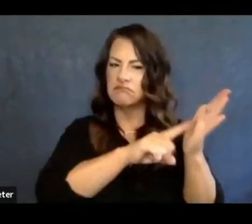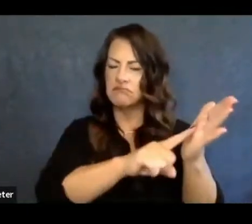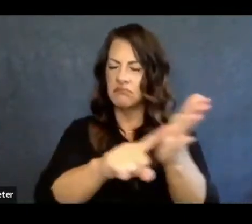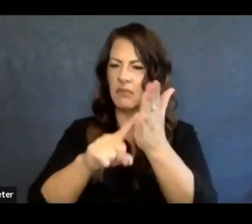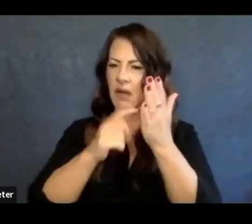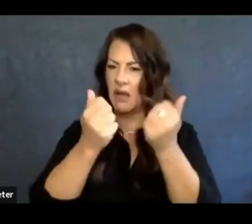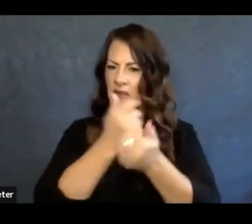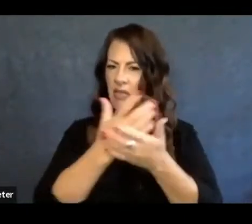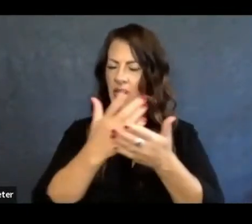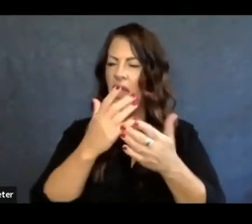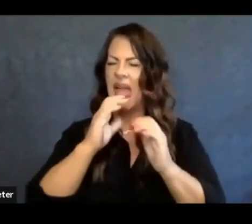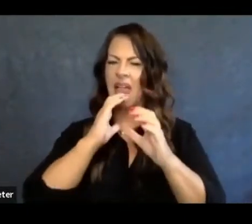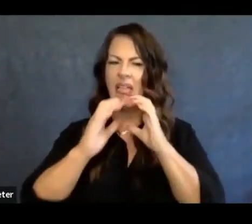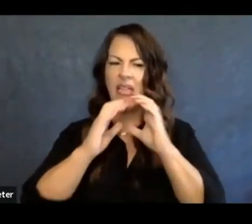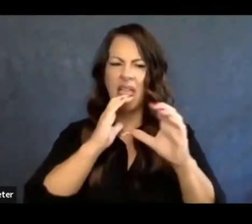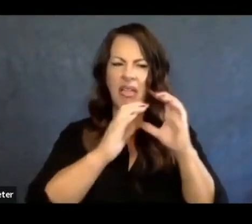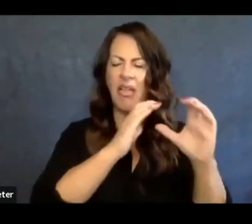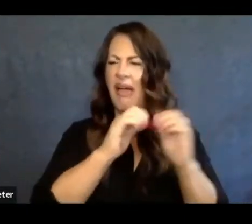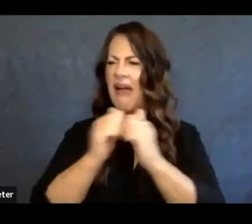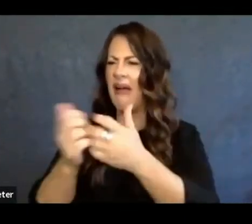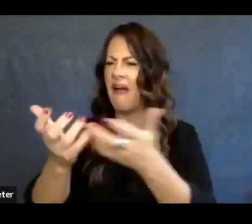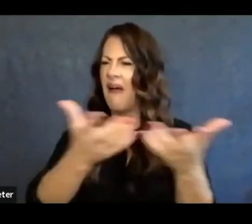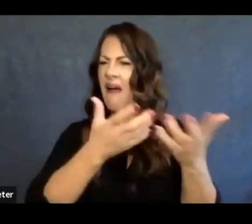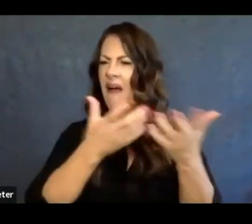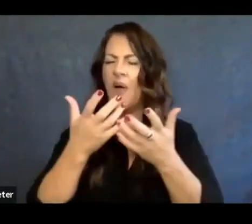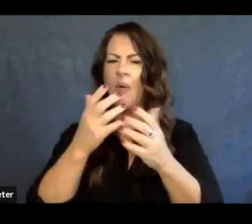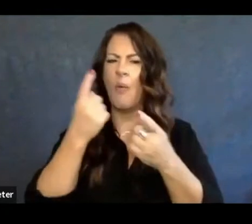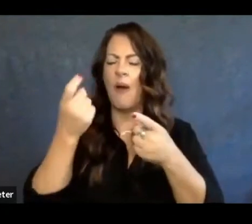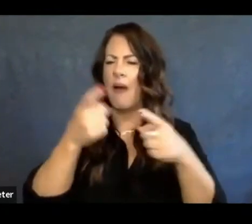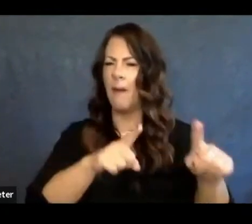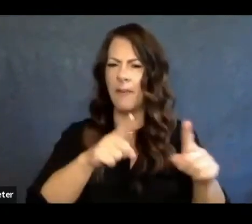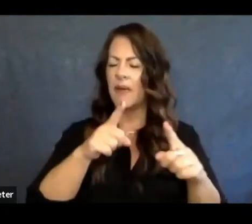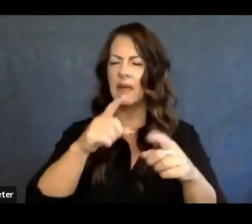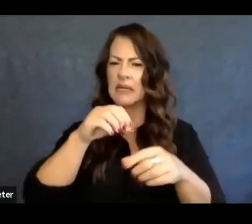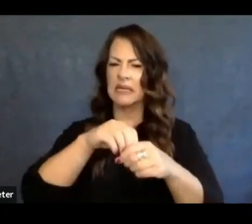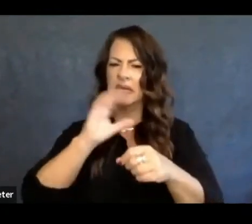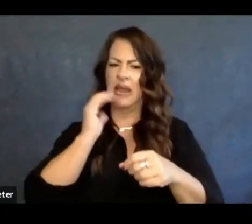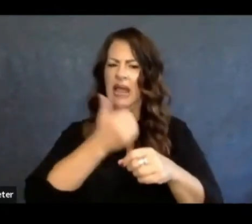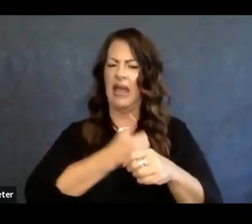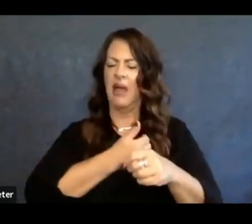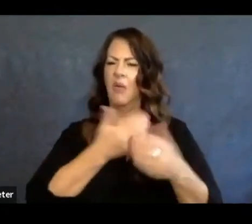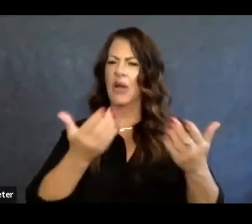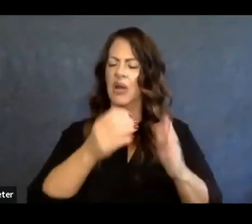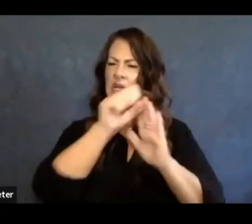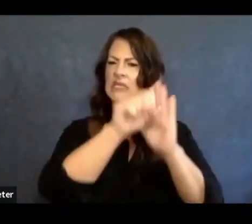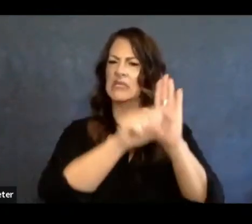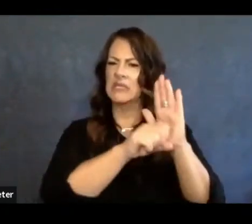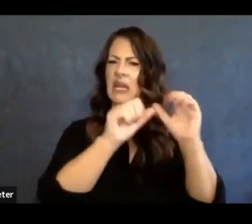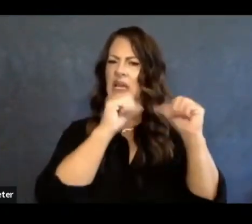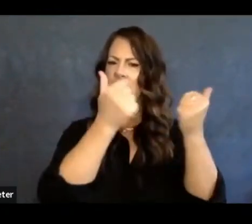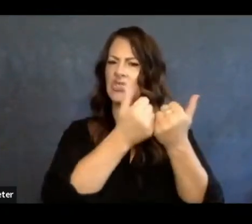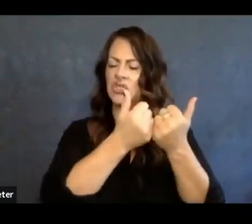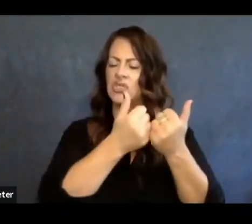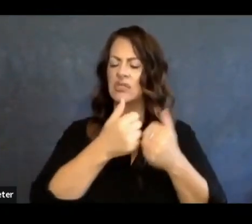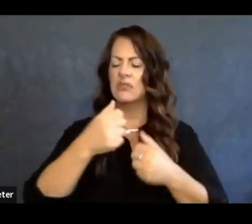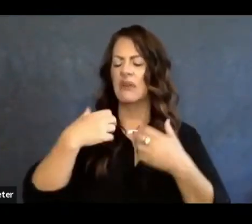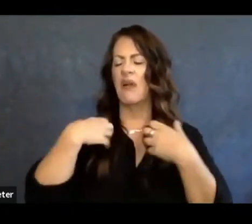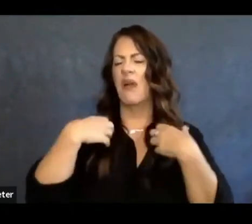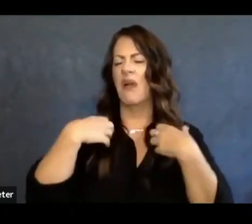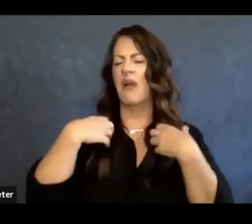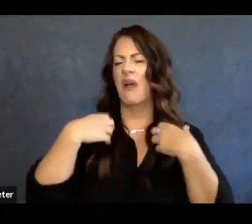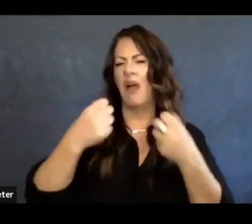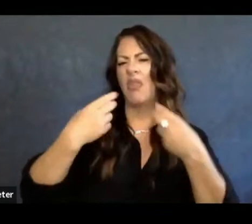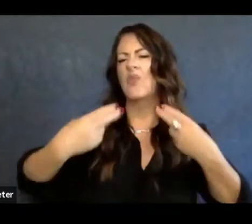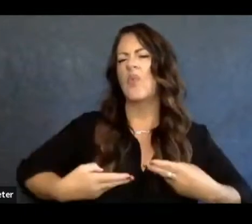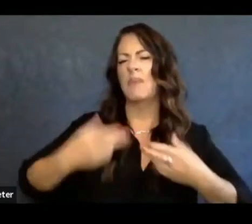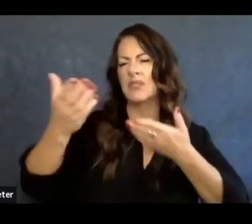the sort of communication of this issue within our organization, both the Agency of Health and Human Services as well